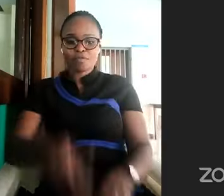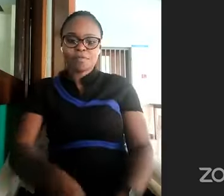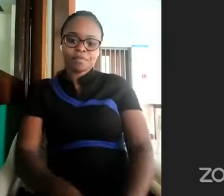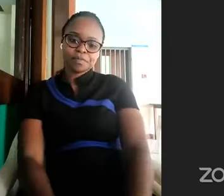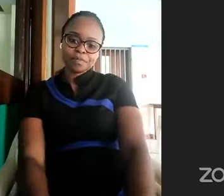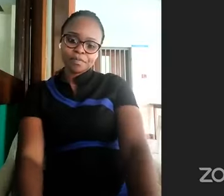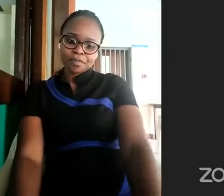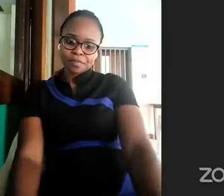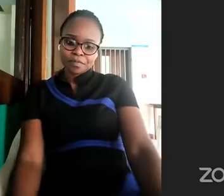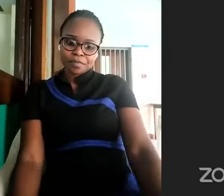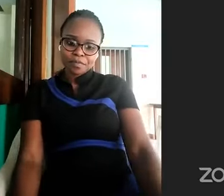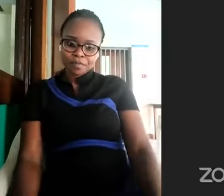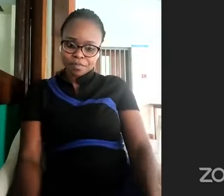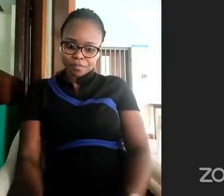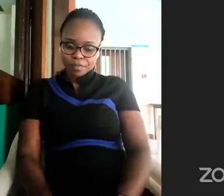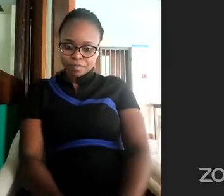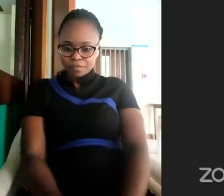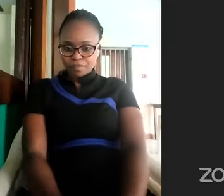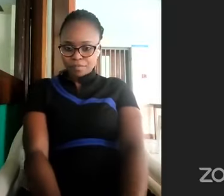Asante sana kwa